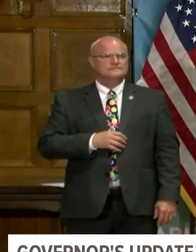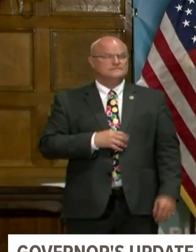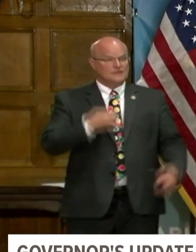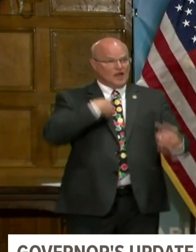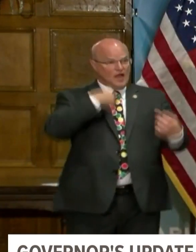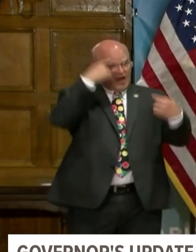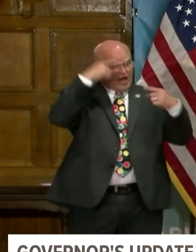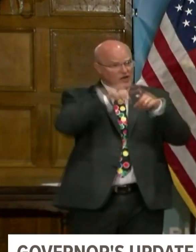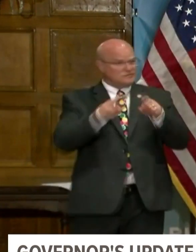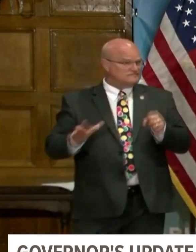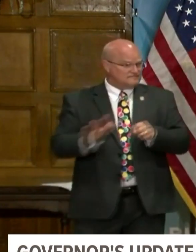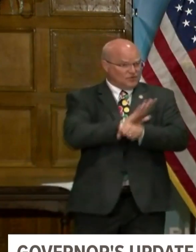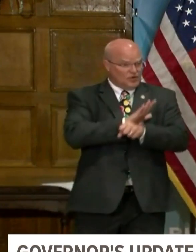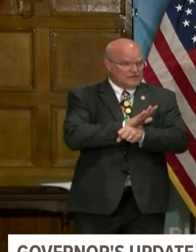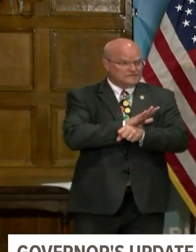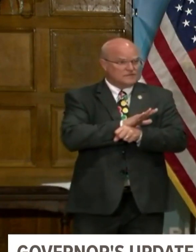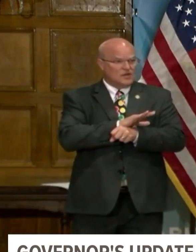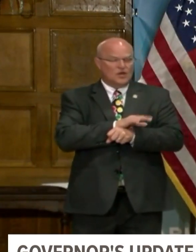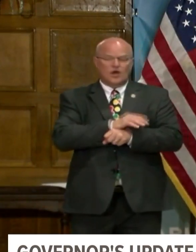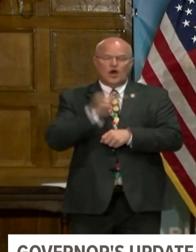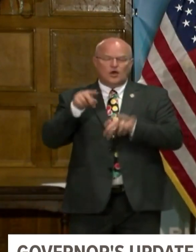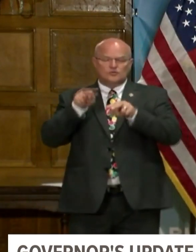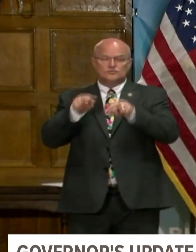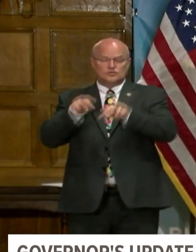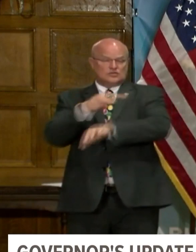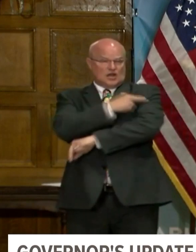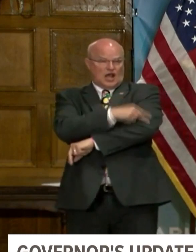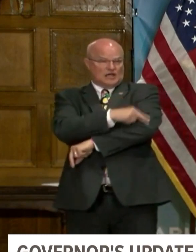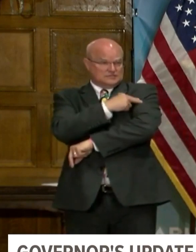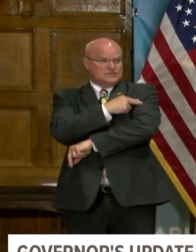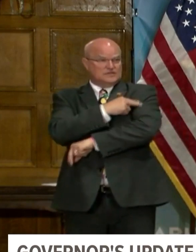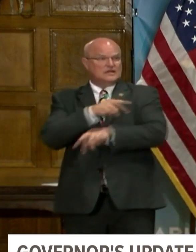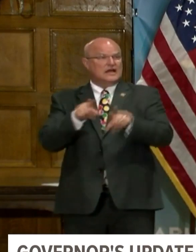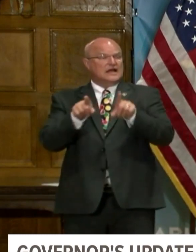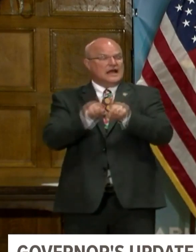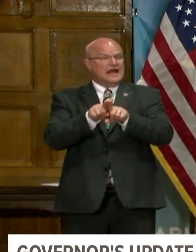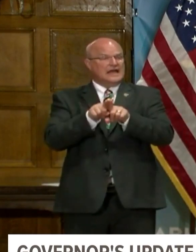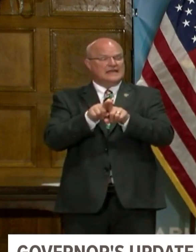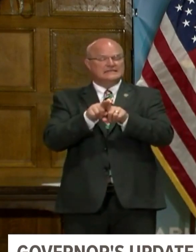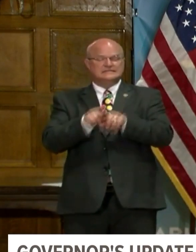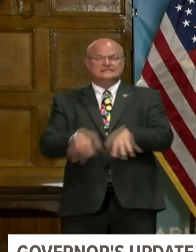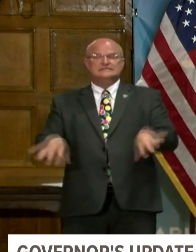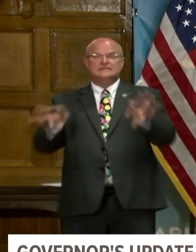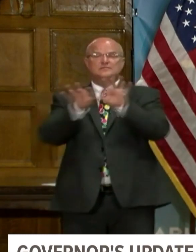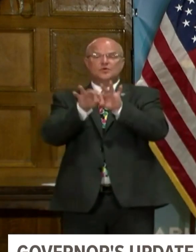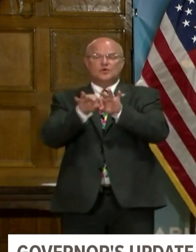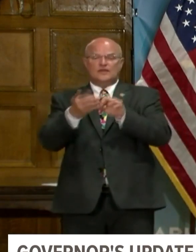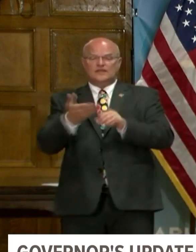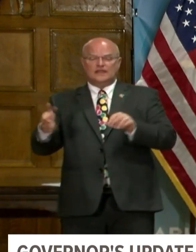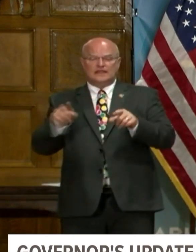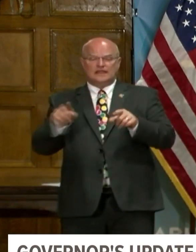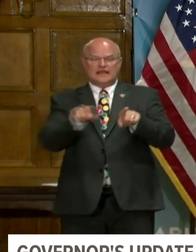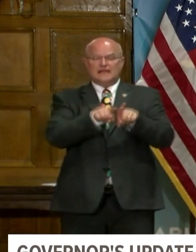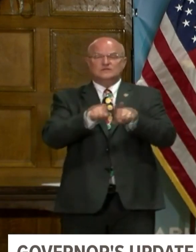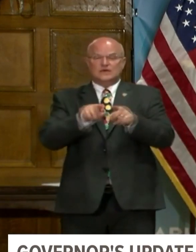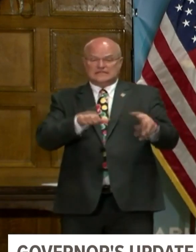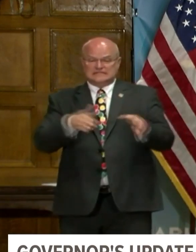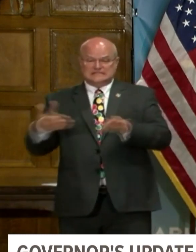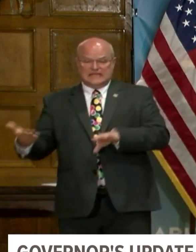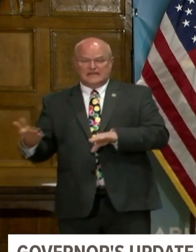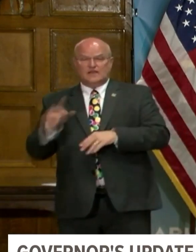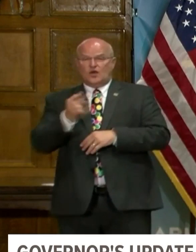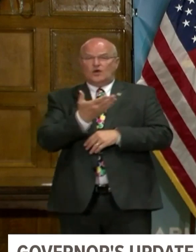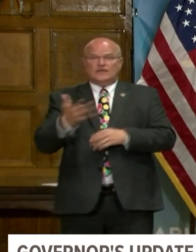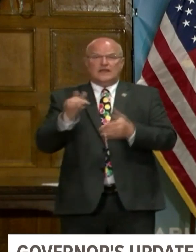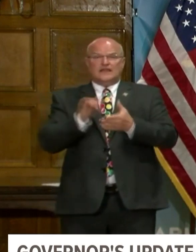I agree with that entirely. We've always looked at hospitalizations as a key indicator as well as deaths. The only thing